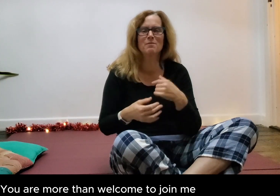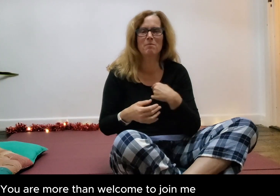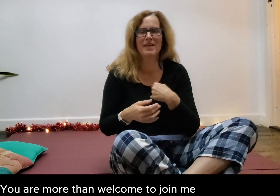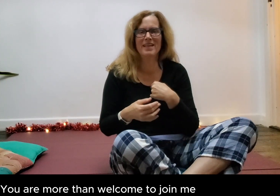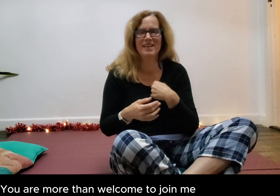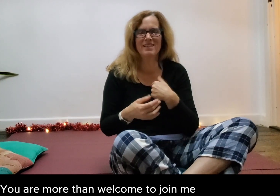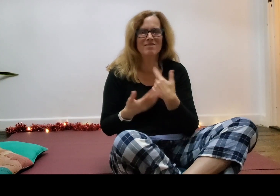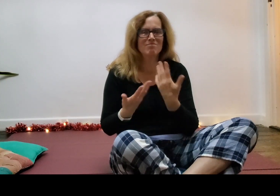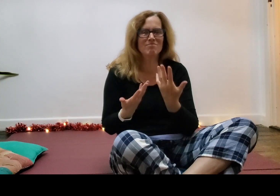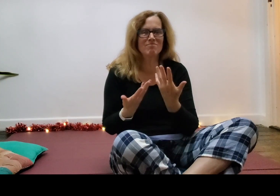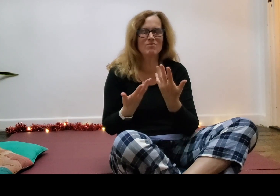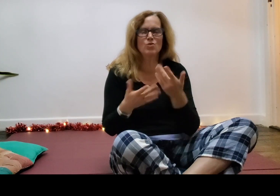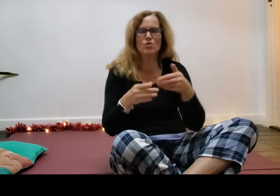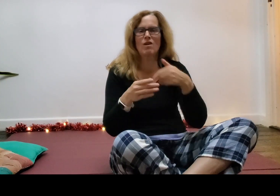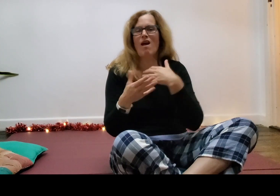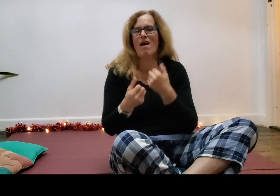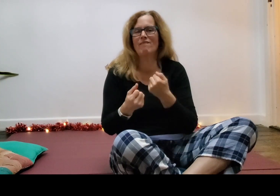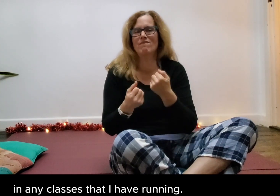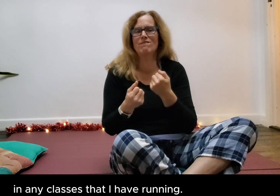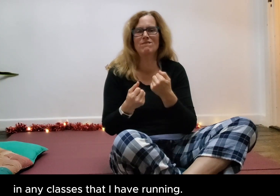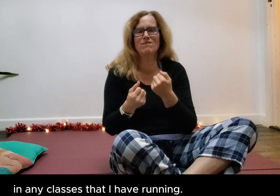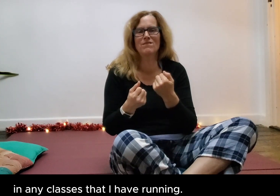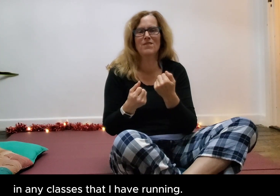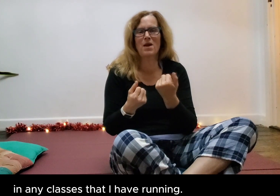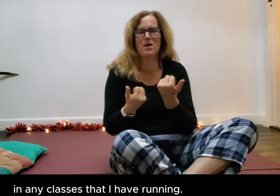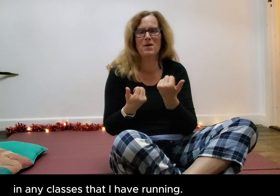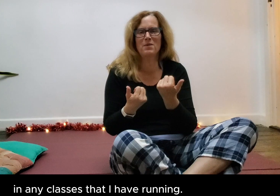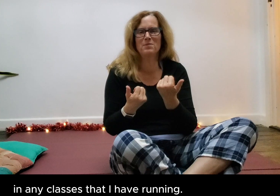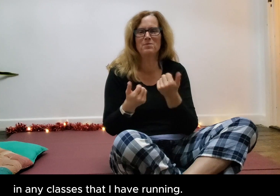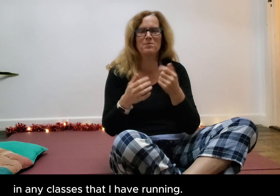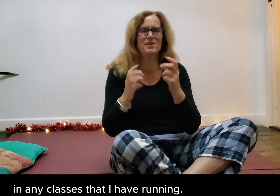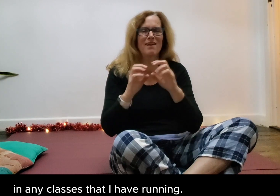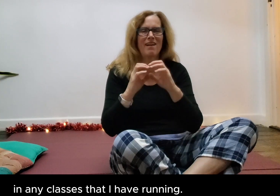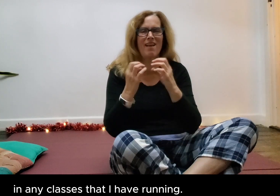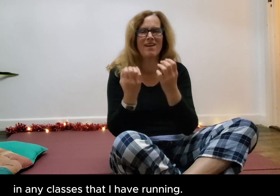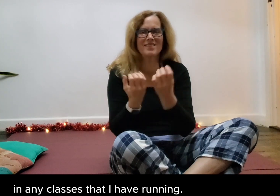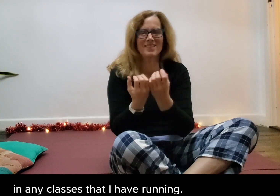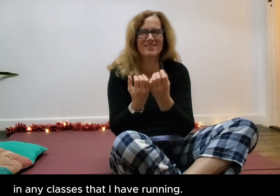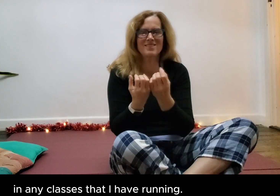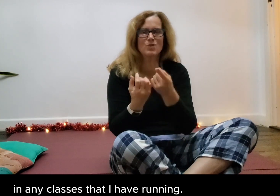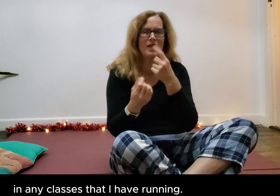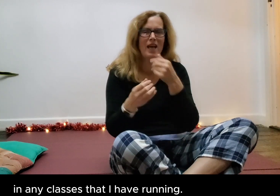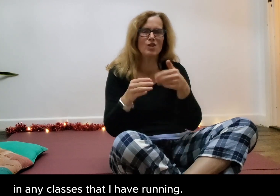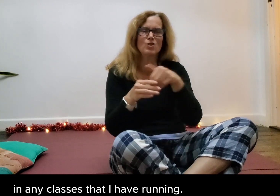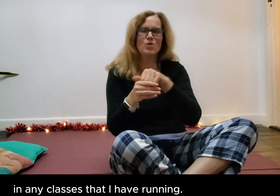You are more than welcome to join me in any classes that I have running.